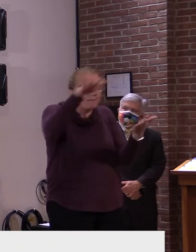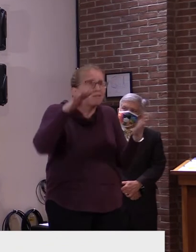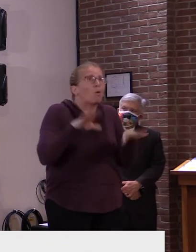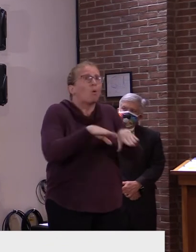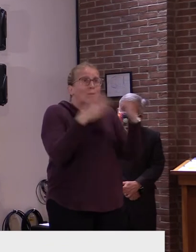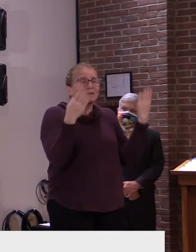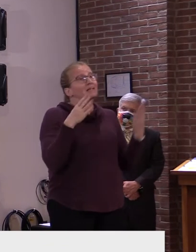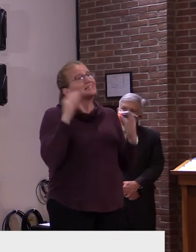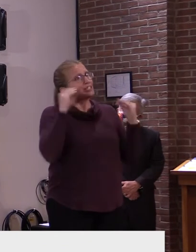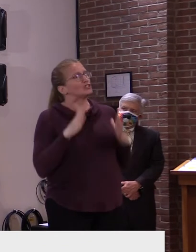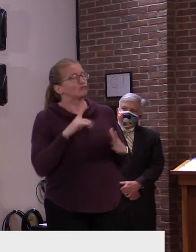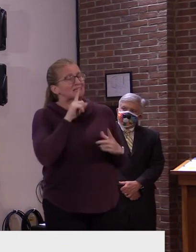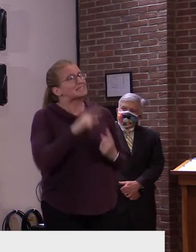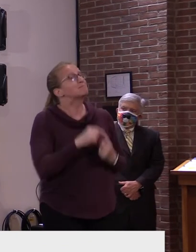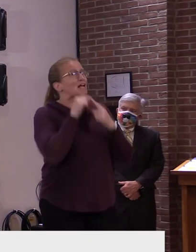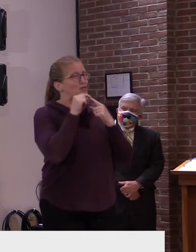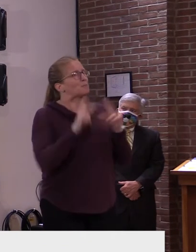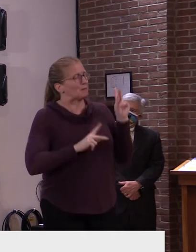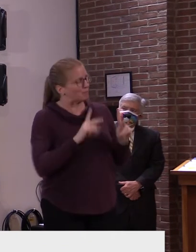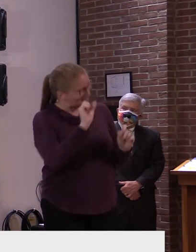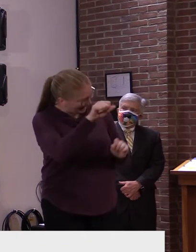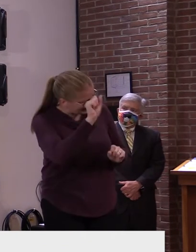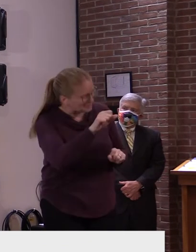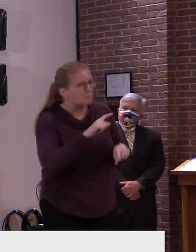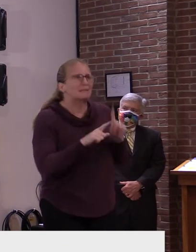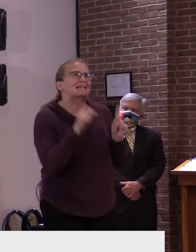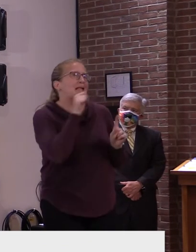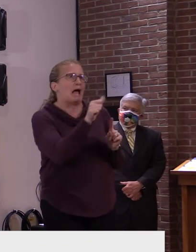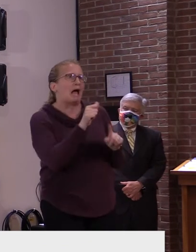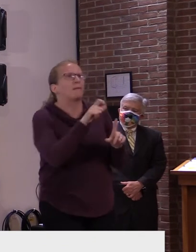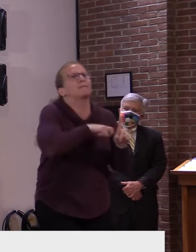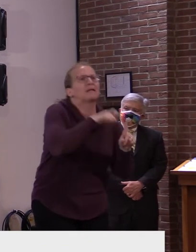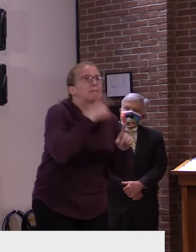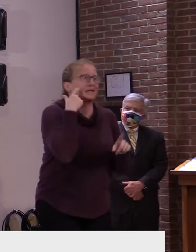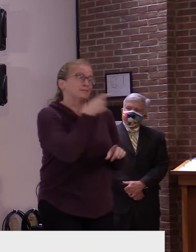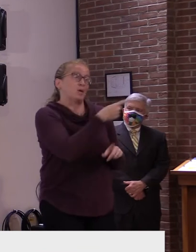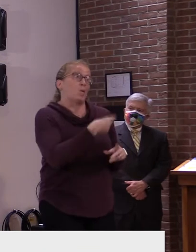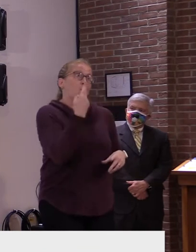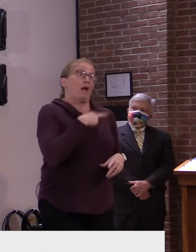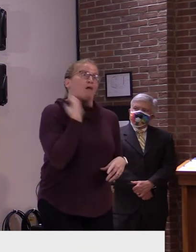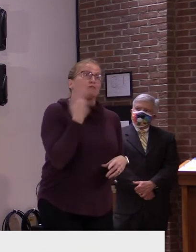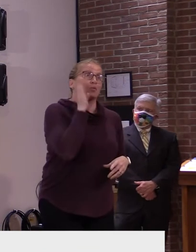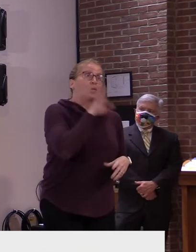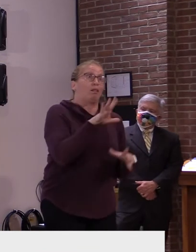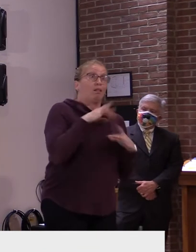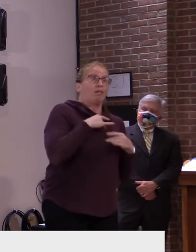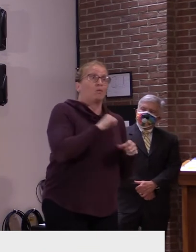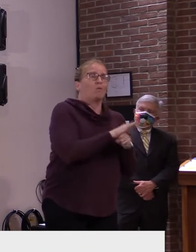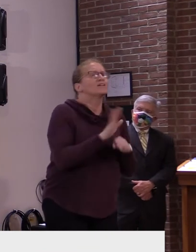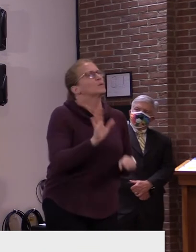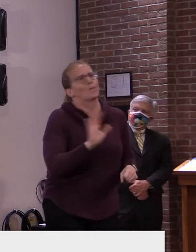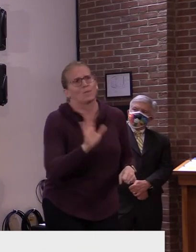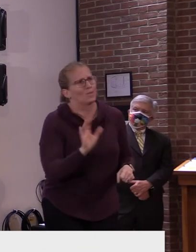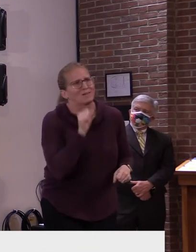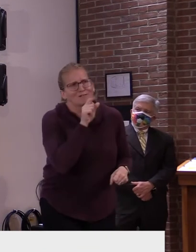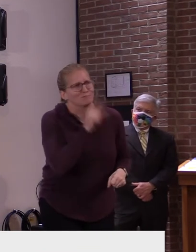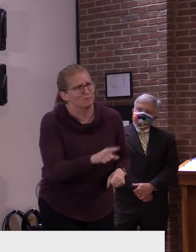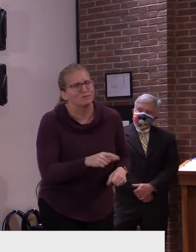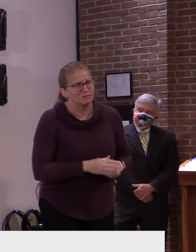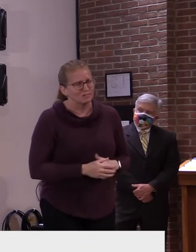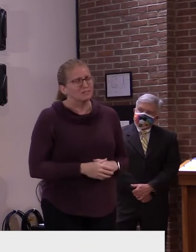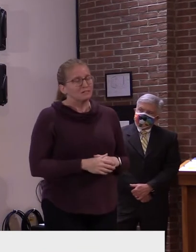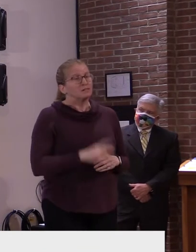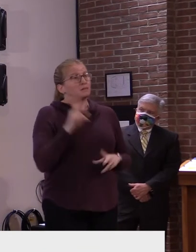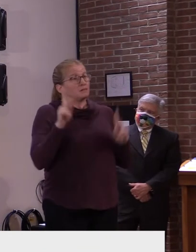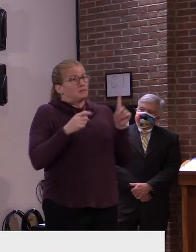they are special school personnel who are waiting for asymptomatic surveillance testing results do not have to